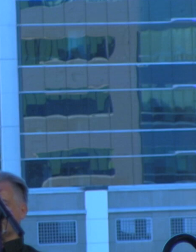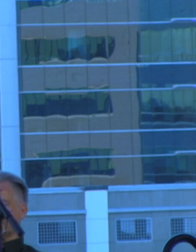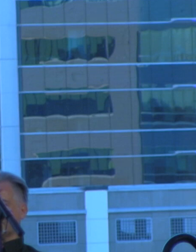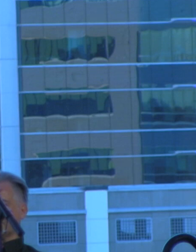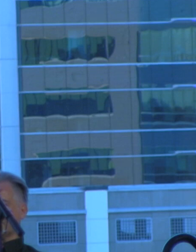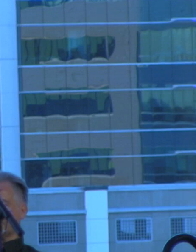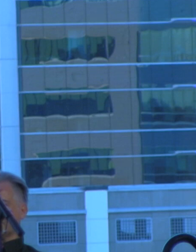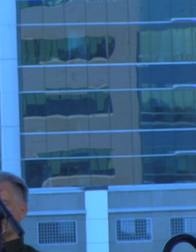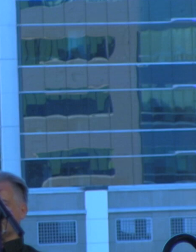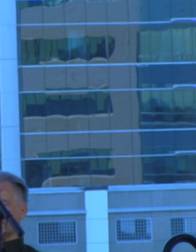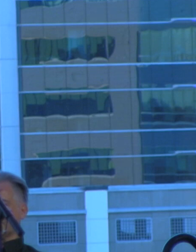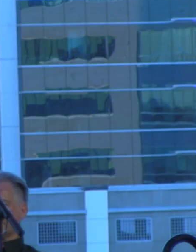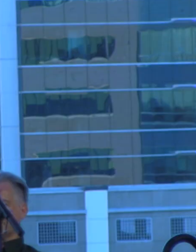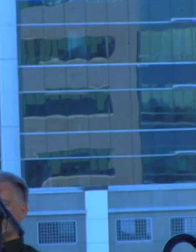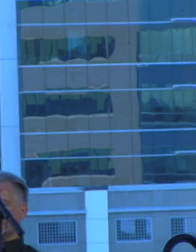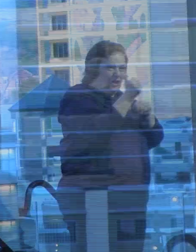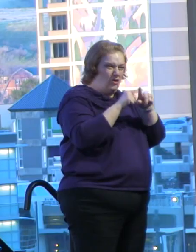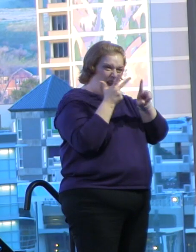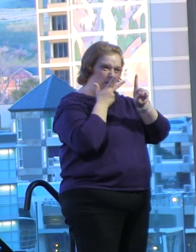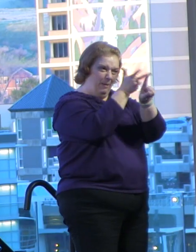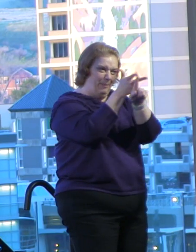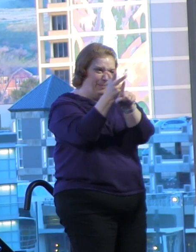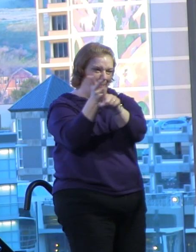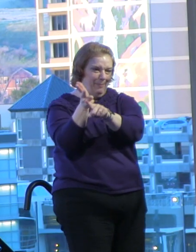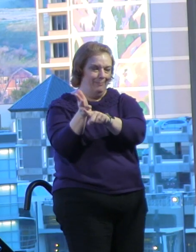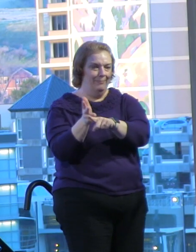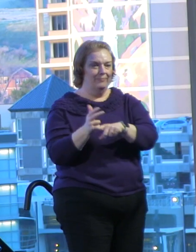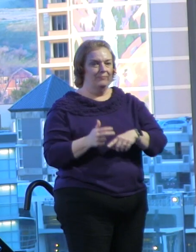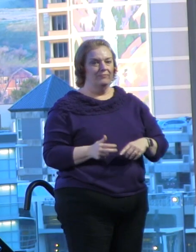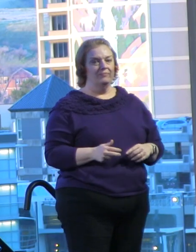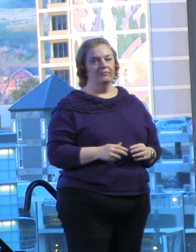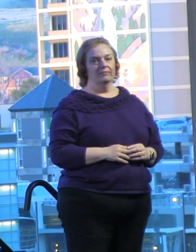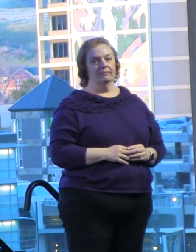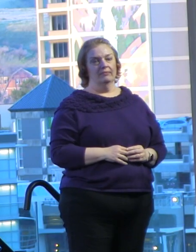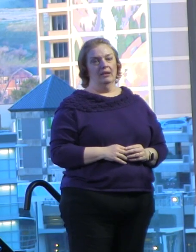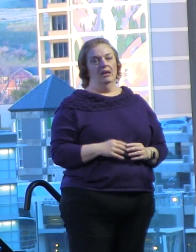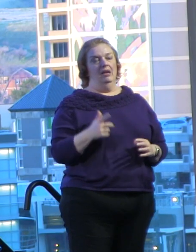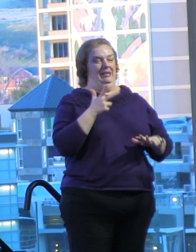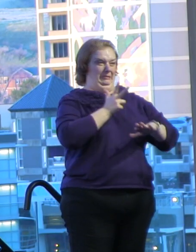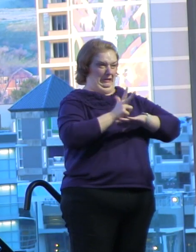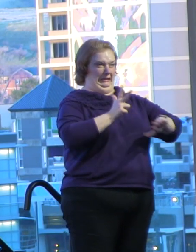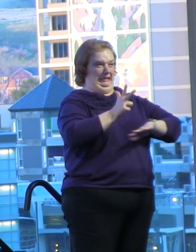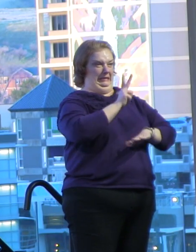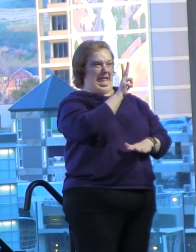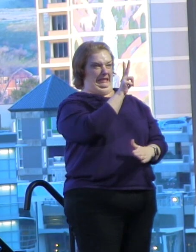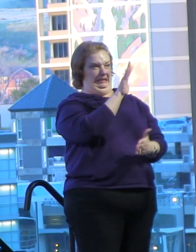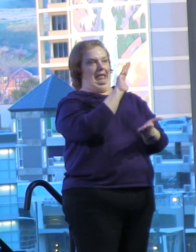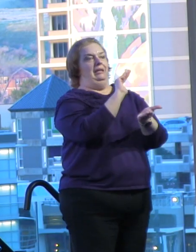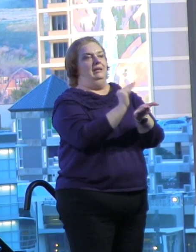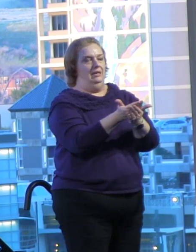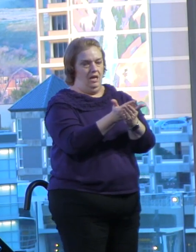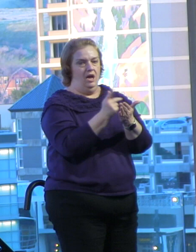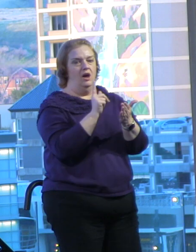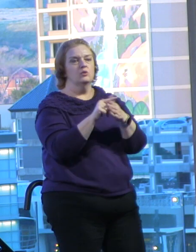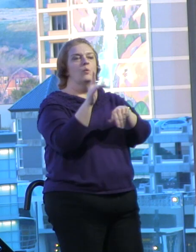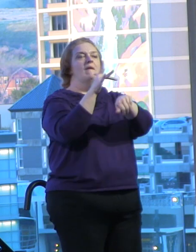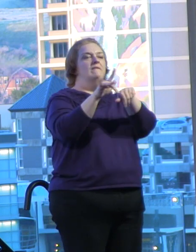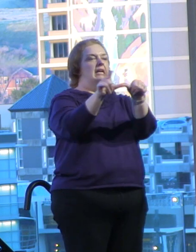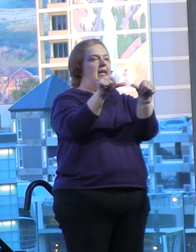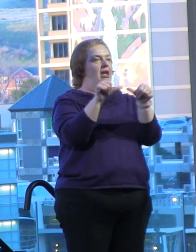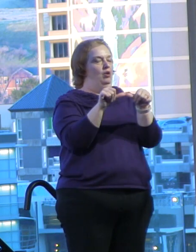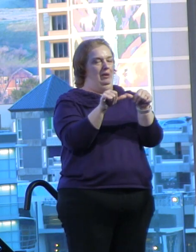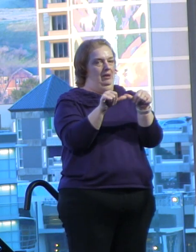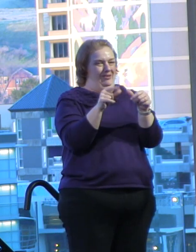down the assailants. We get to a vacant lot right next to the wall where I was pinned up against.